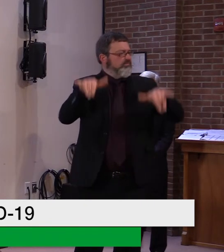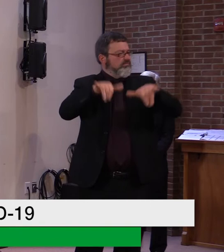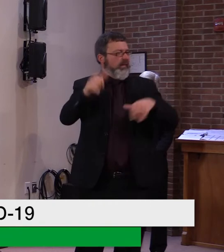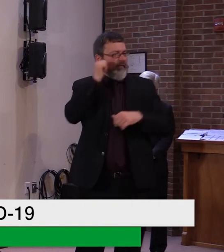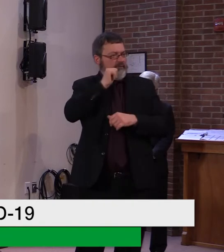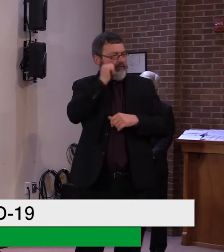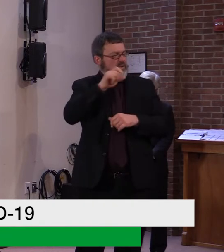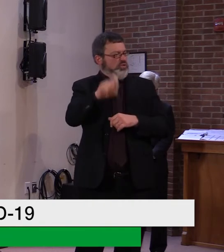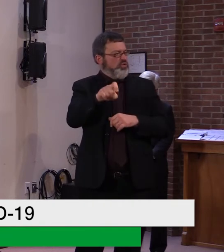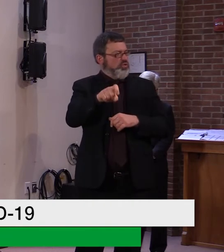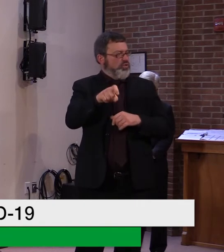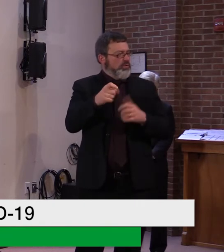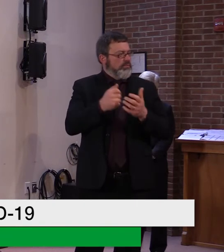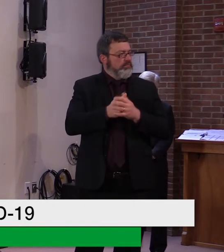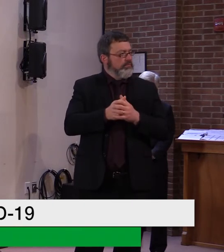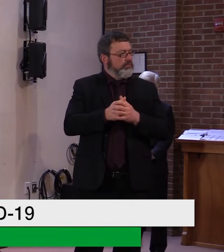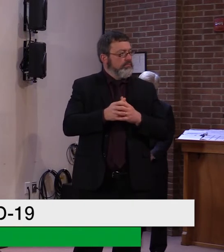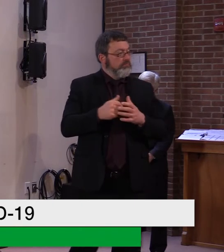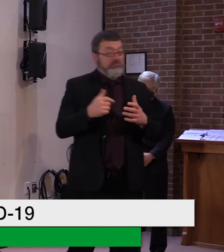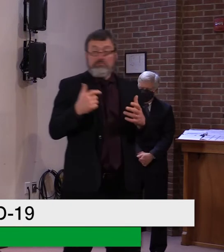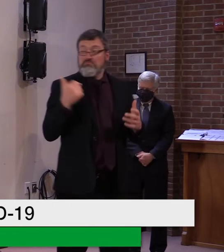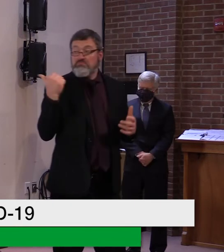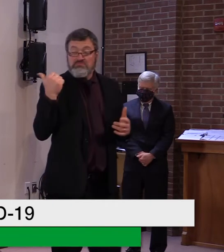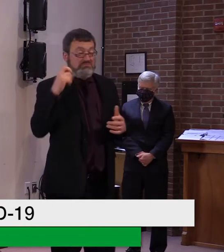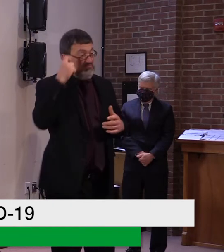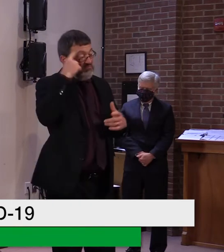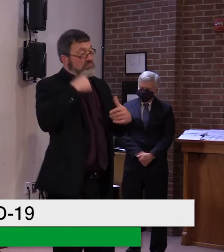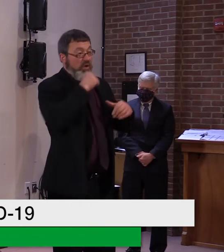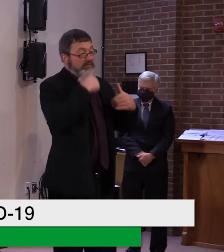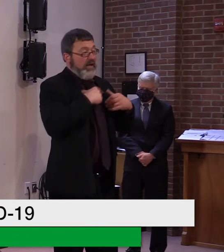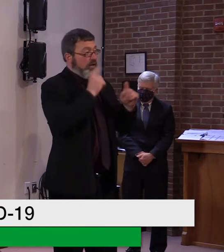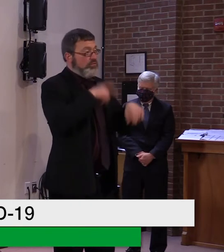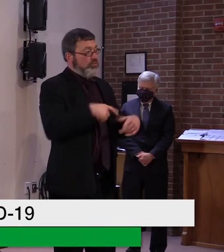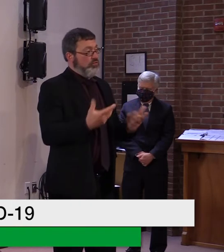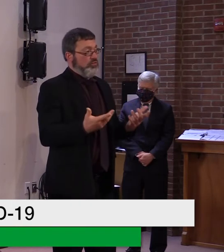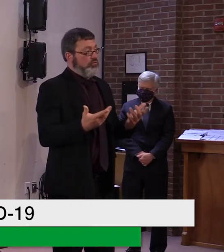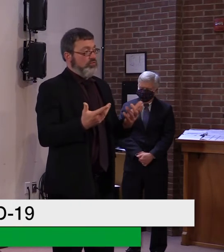lisa at this point we'll we'll look into it and see what we can do